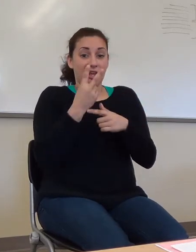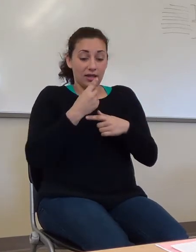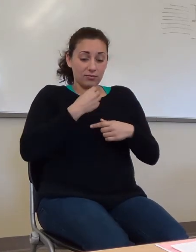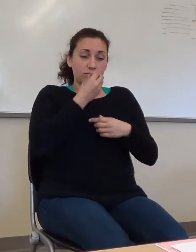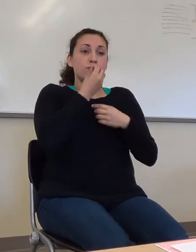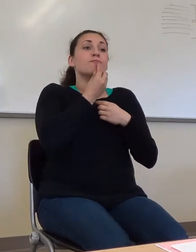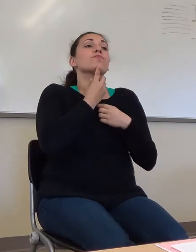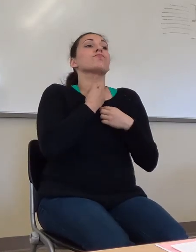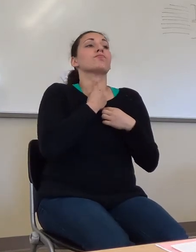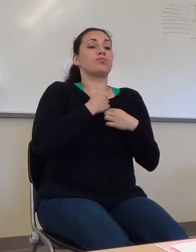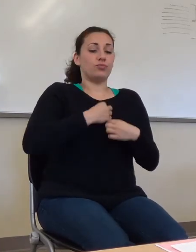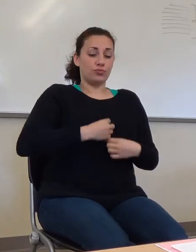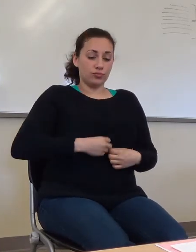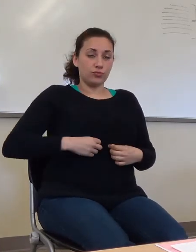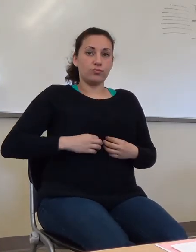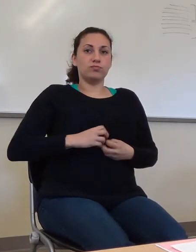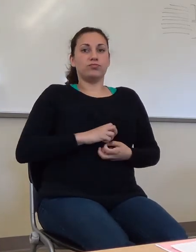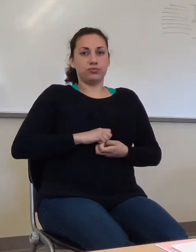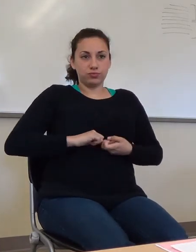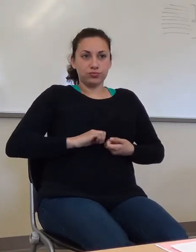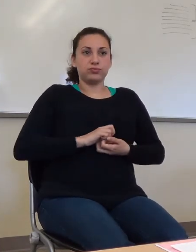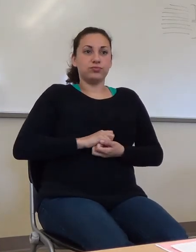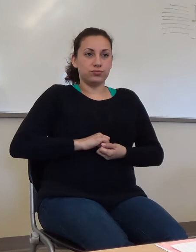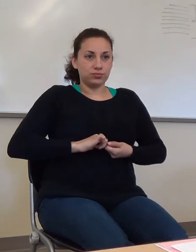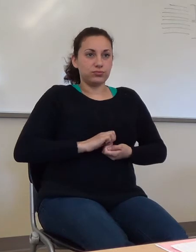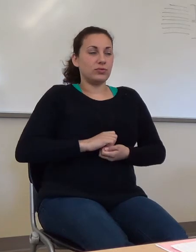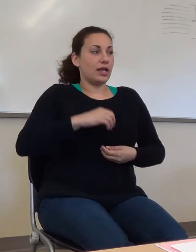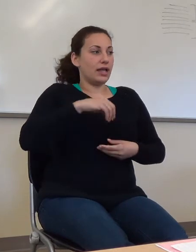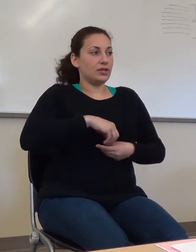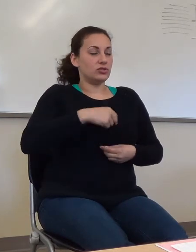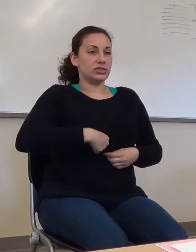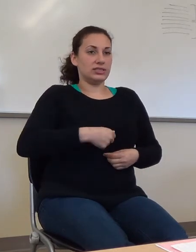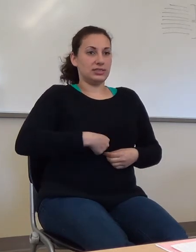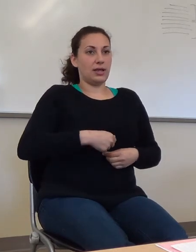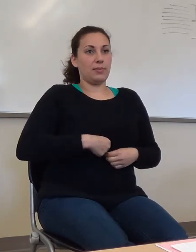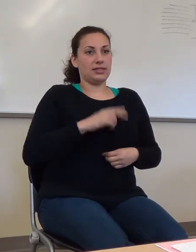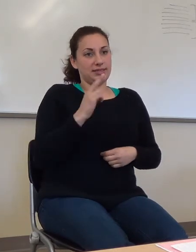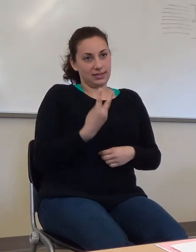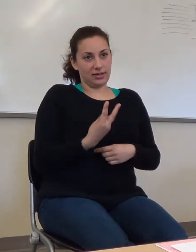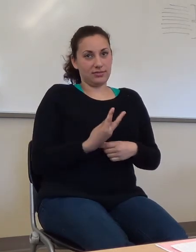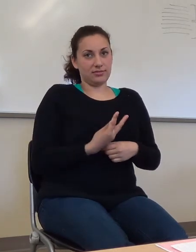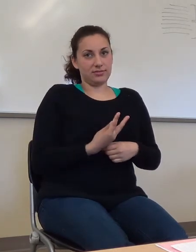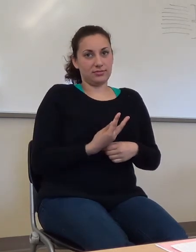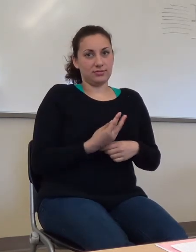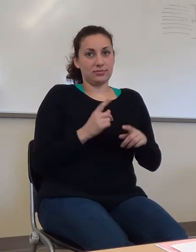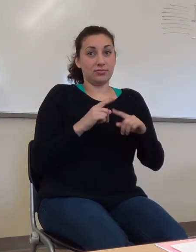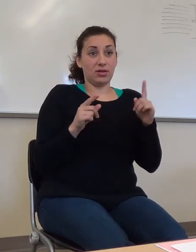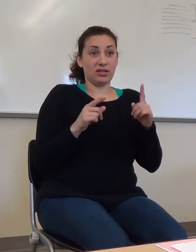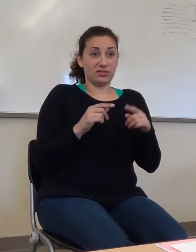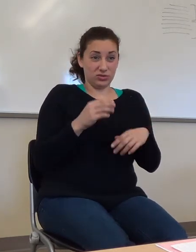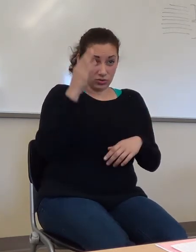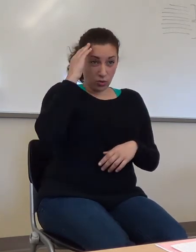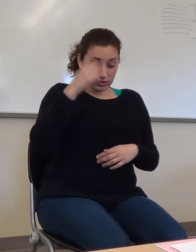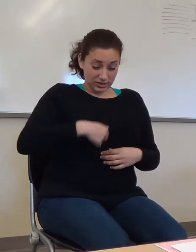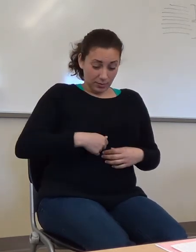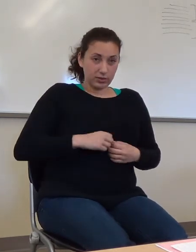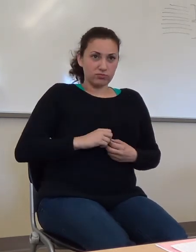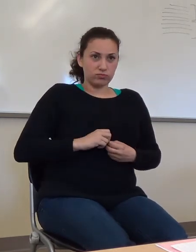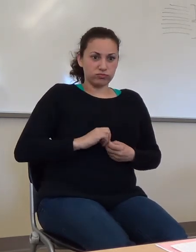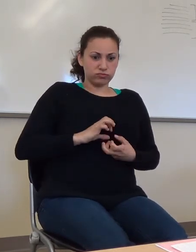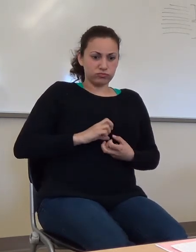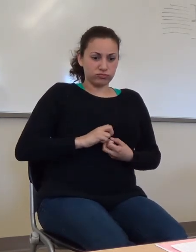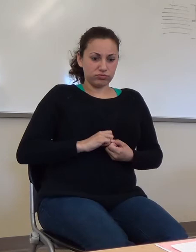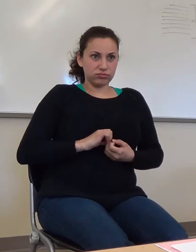starts to break it. So yes, shoots out liquid means not out of the plant, but you know, when our stomach rumbles, that's the acid